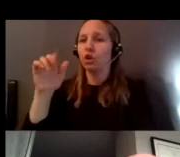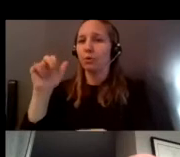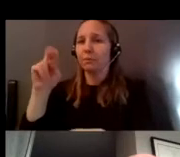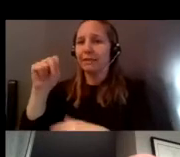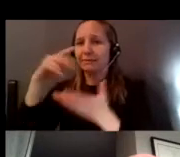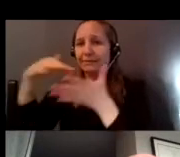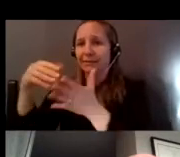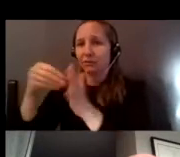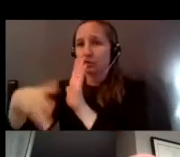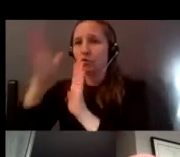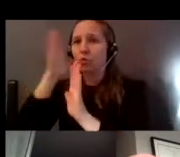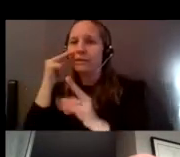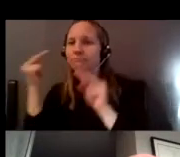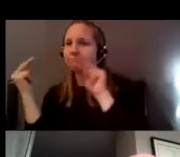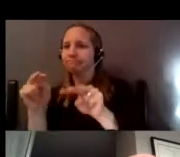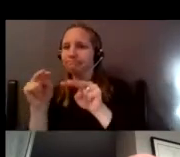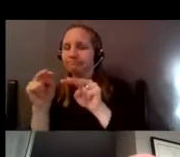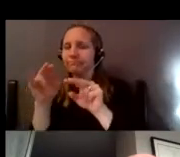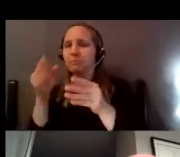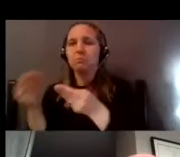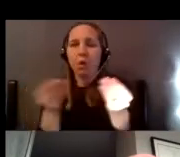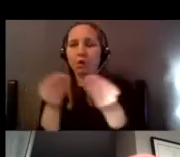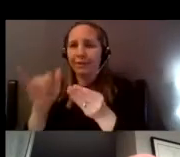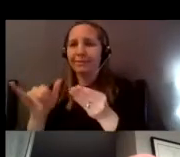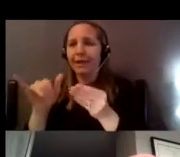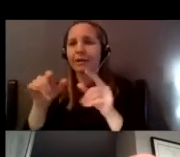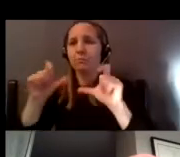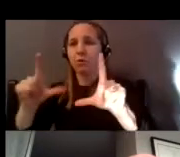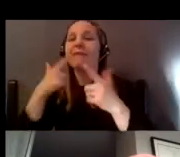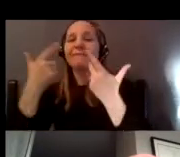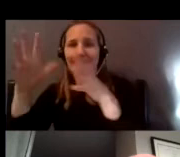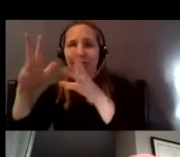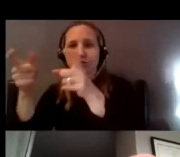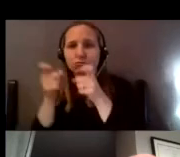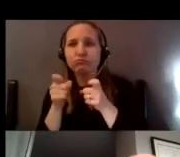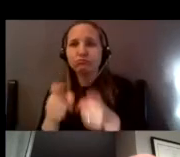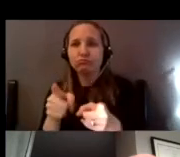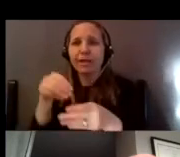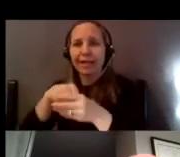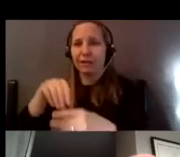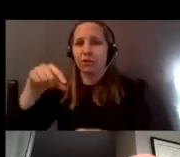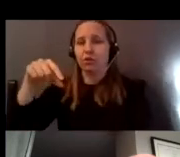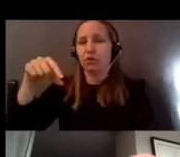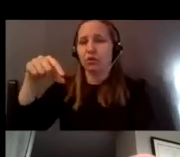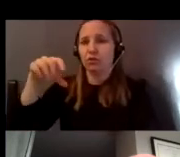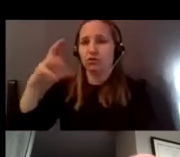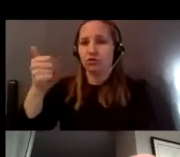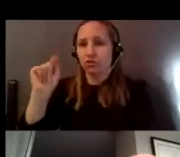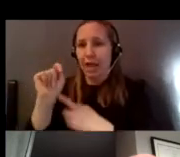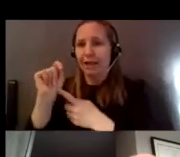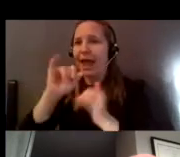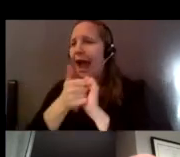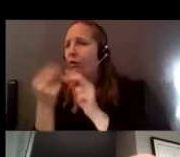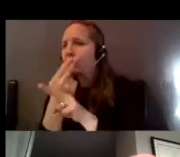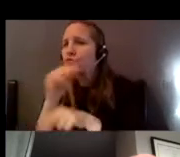moderating these boards. And the links have been dropped in the chat with instructions on how to use the Padlet jam boards. If you